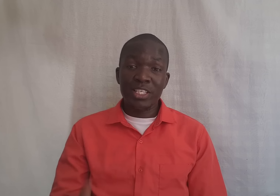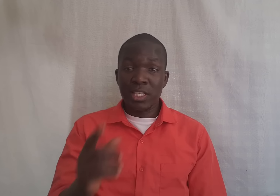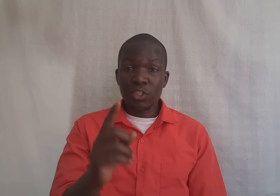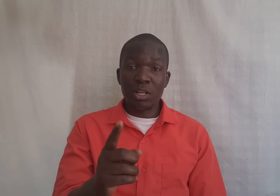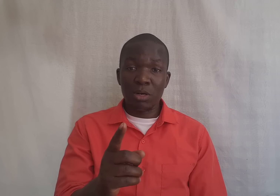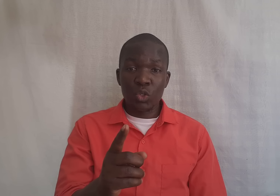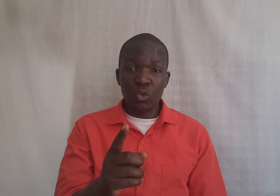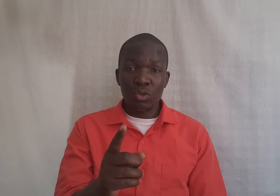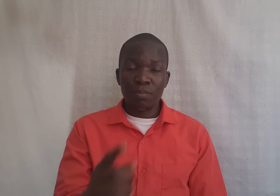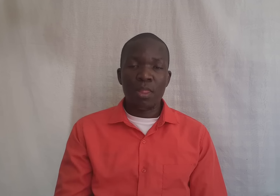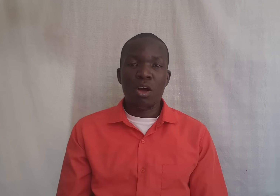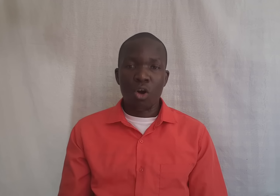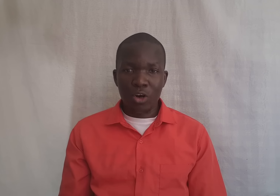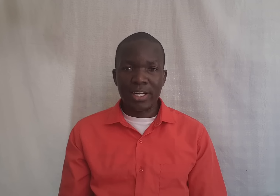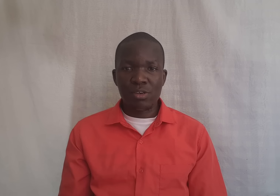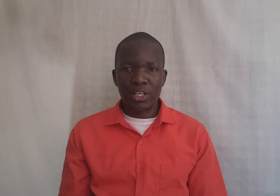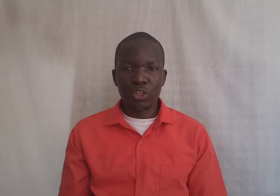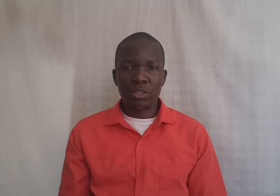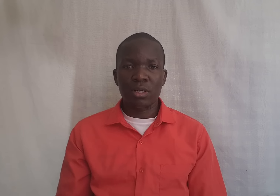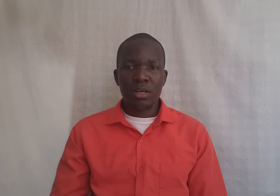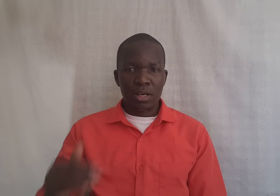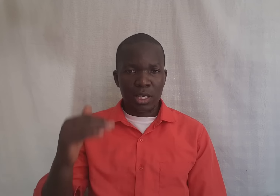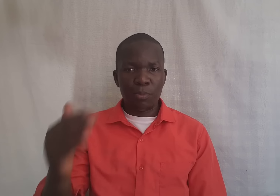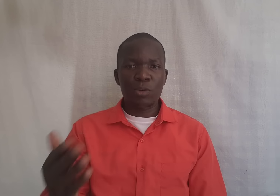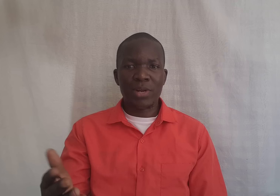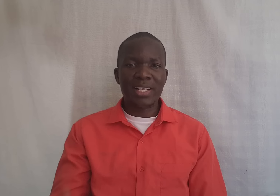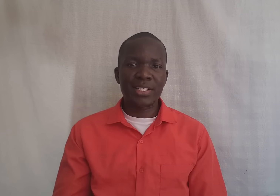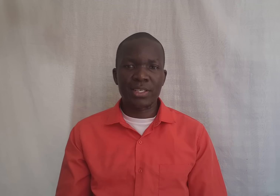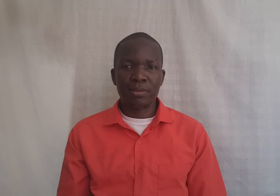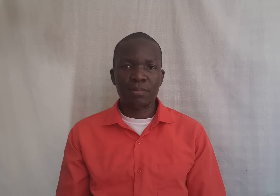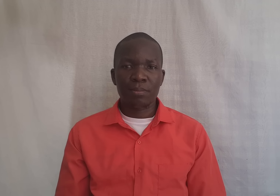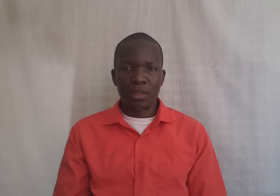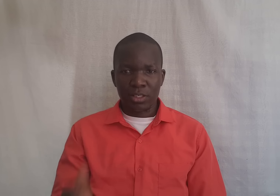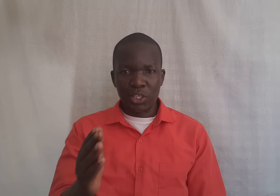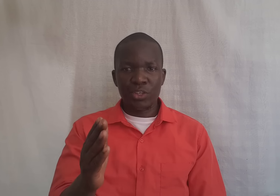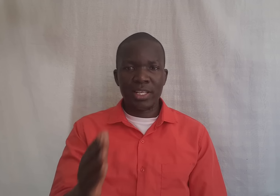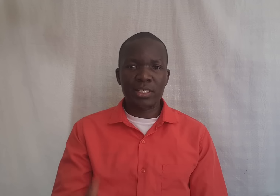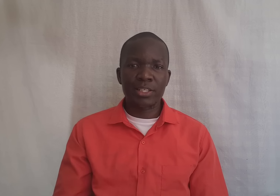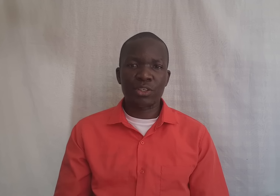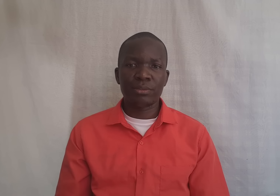lesson number 2 on education. Keep on practicing. See you in the next lesson.